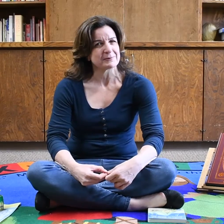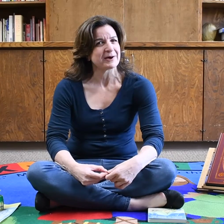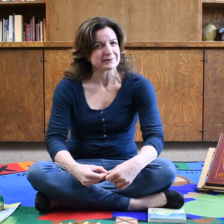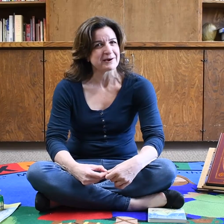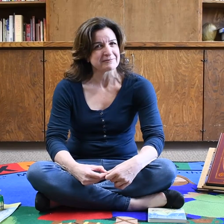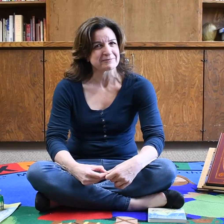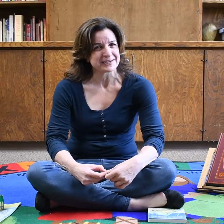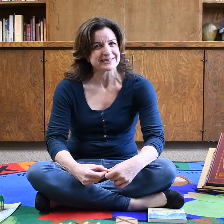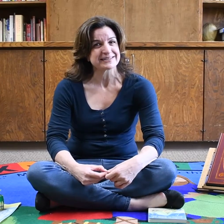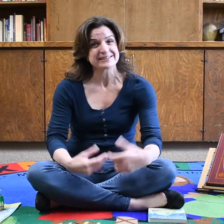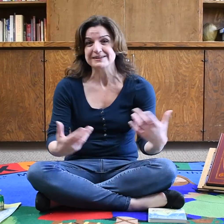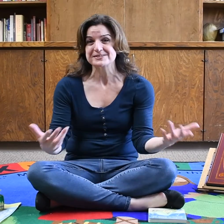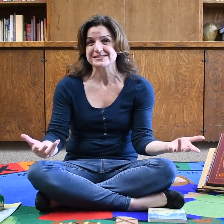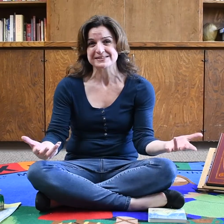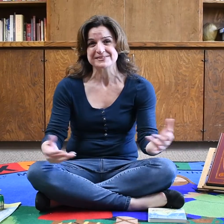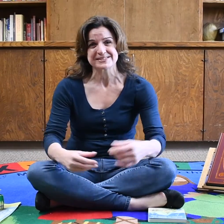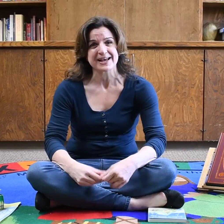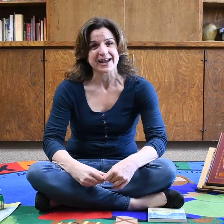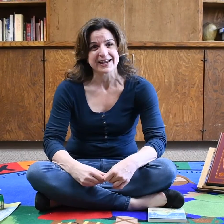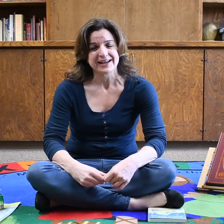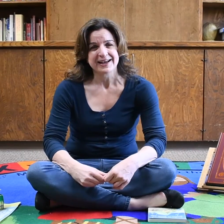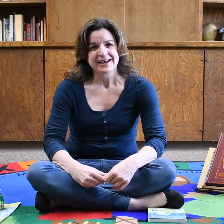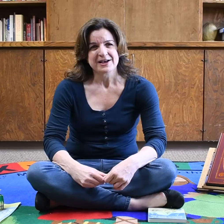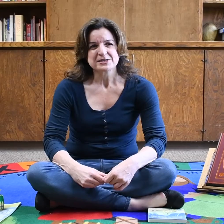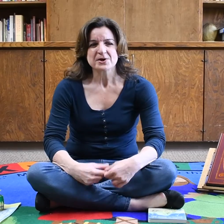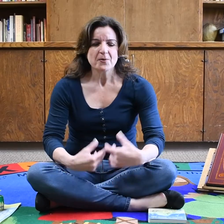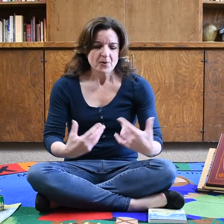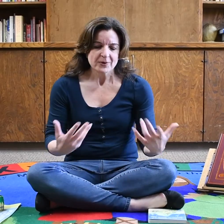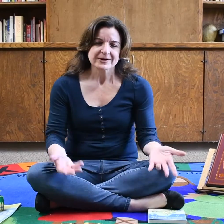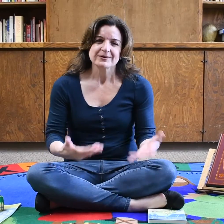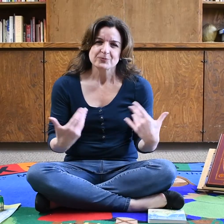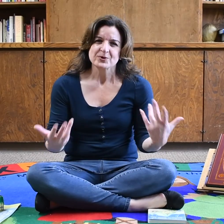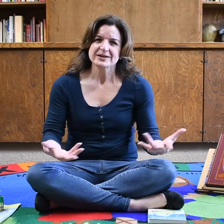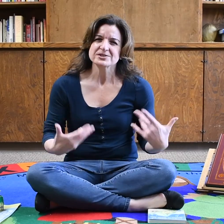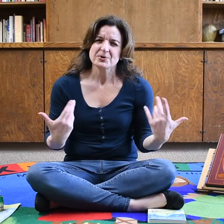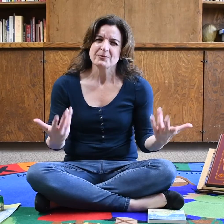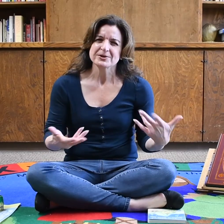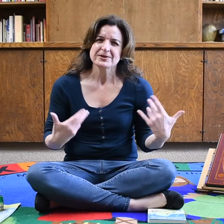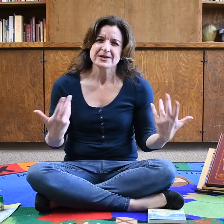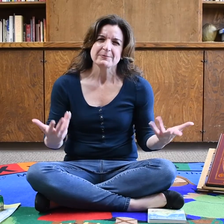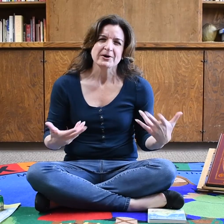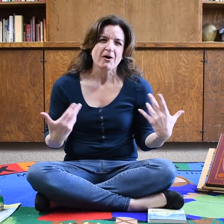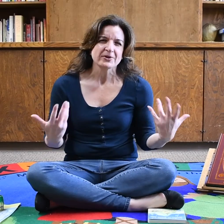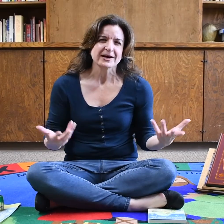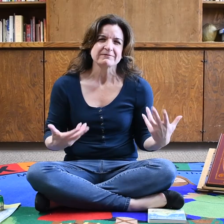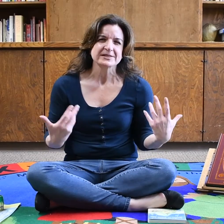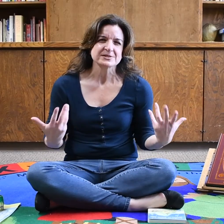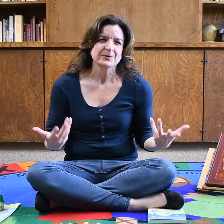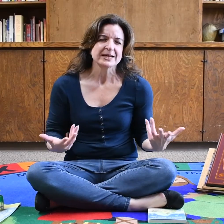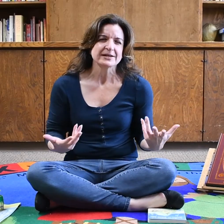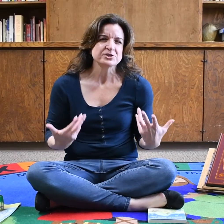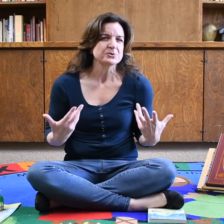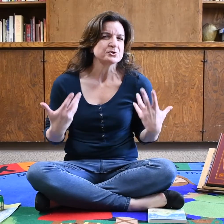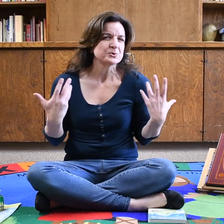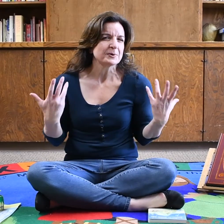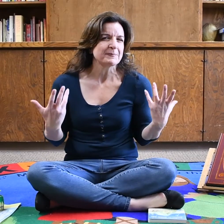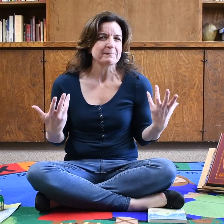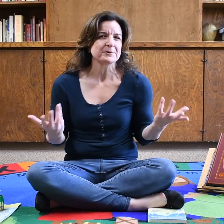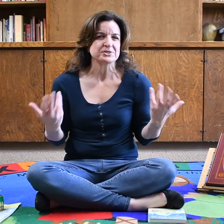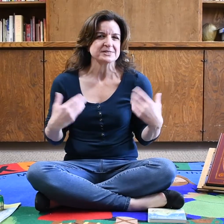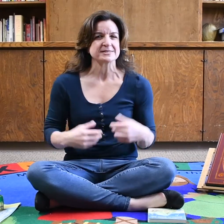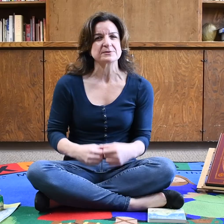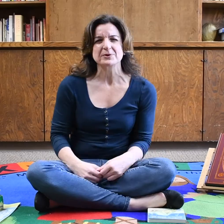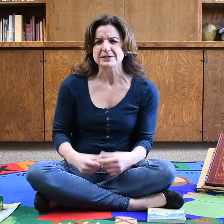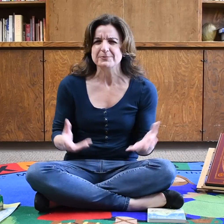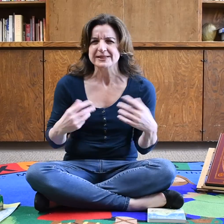was all about love, right? And he loves us even today. So I want you to think about all the kind of things that we can do to